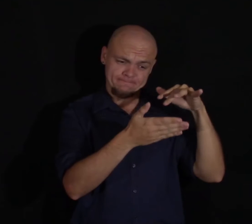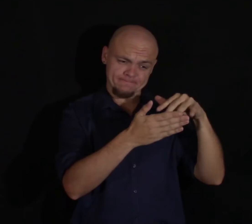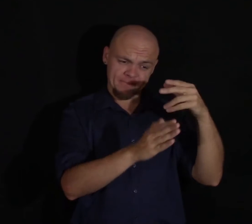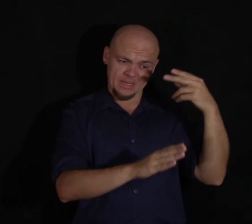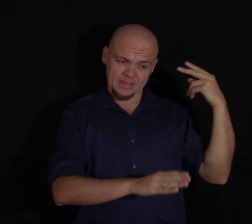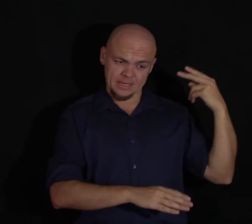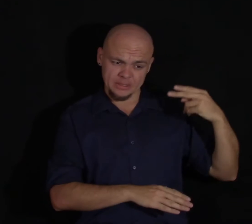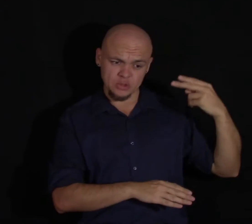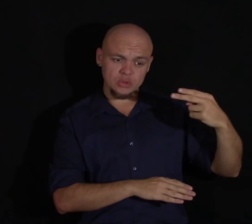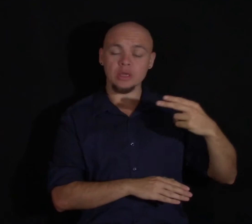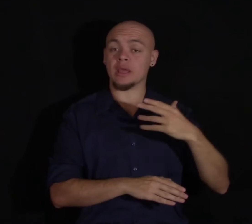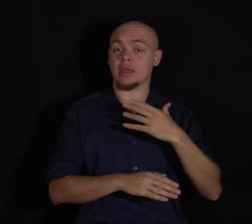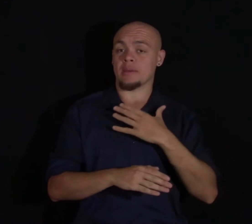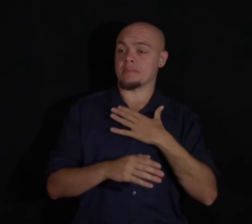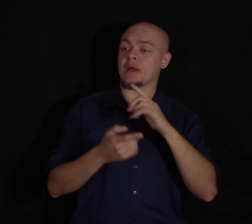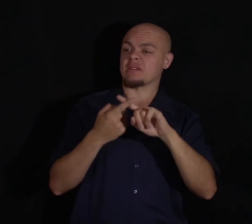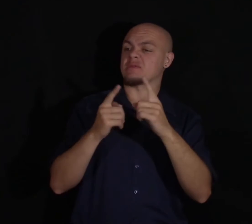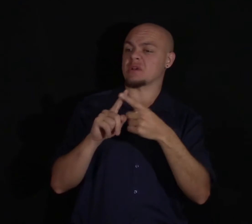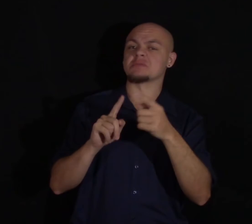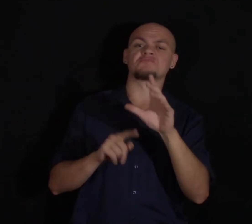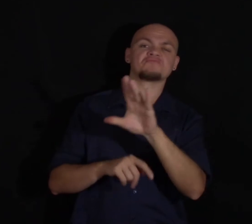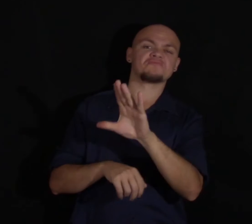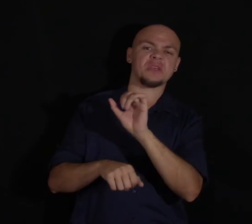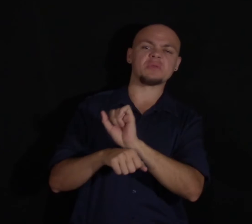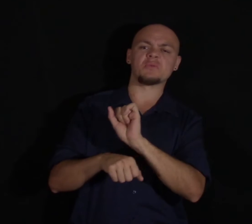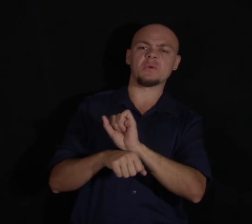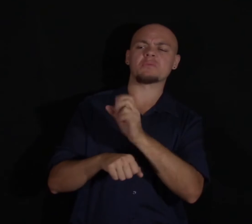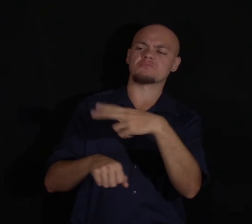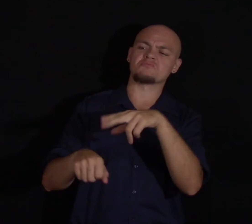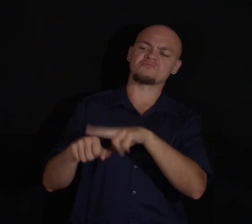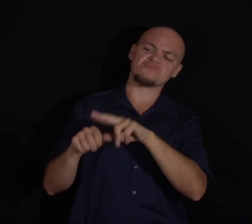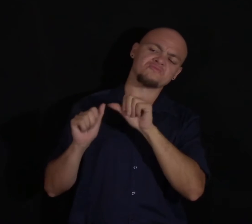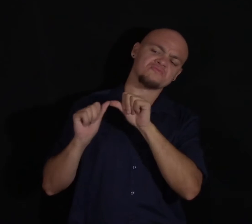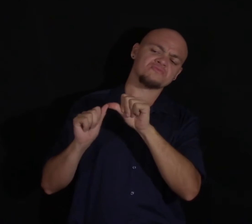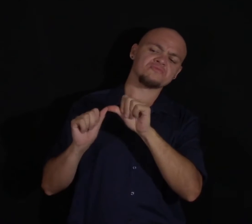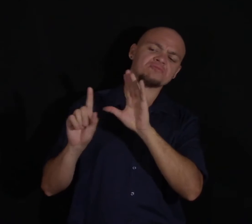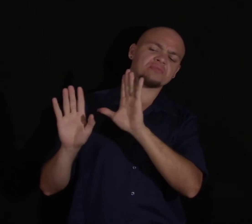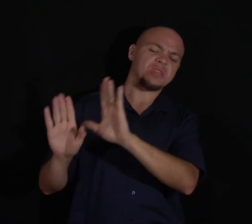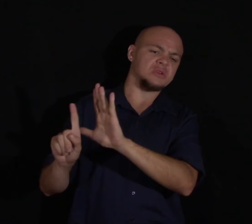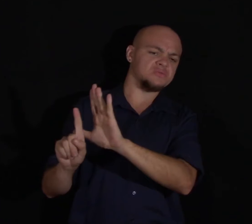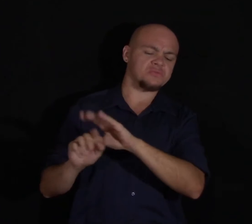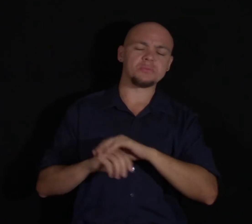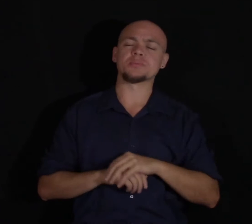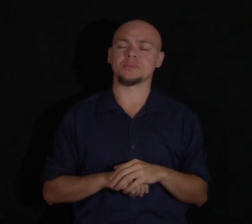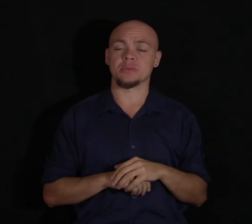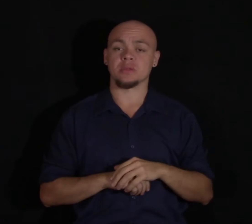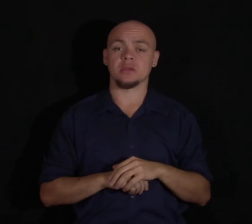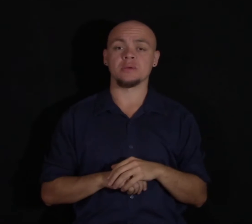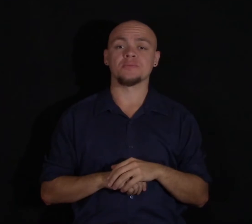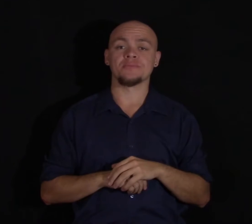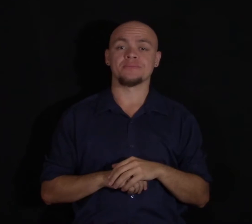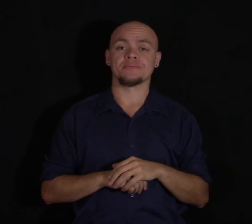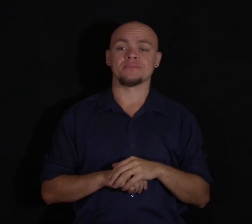were employed in their ordinary occupations. I can hardly describe to you the effect of these